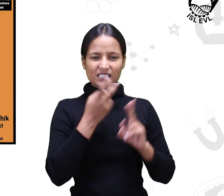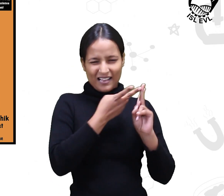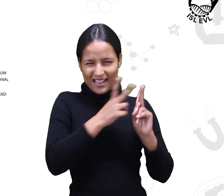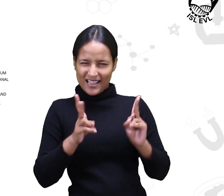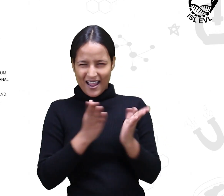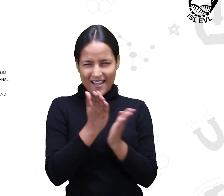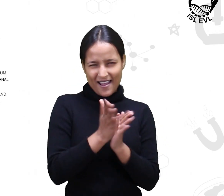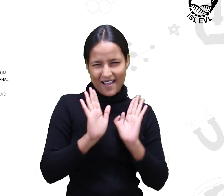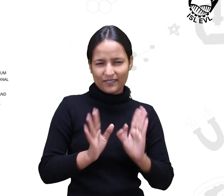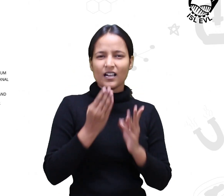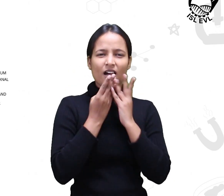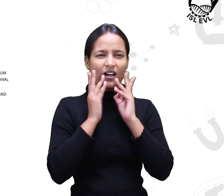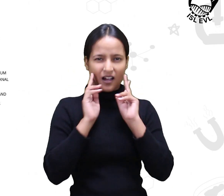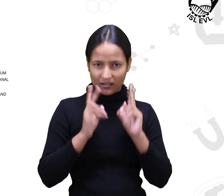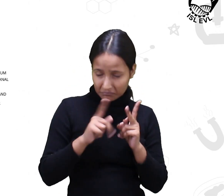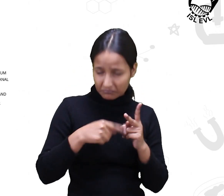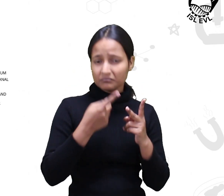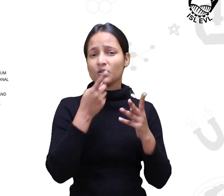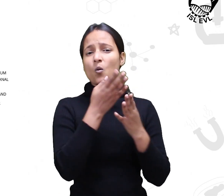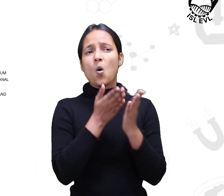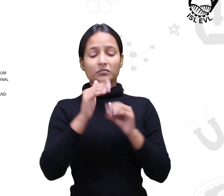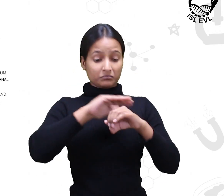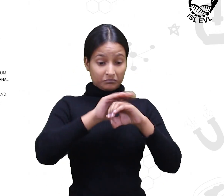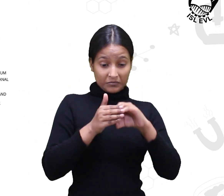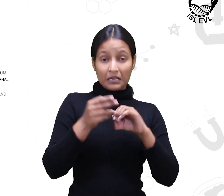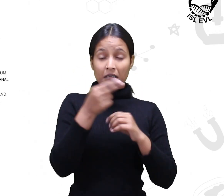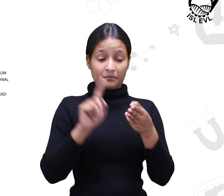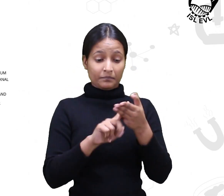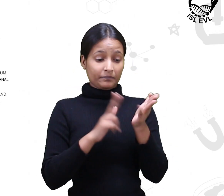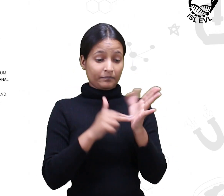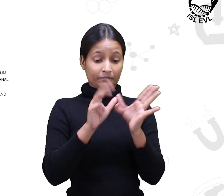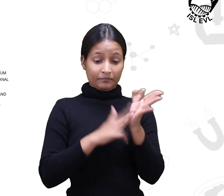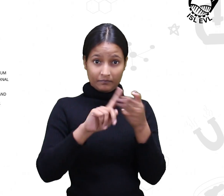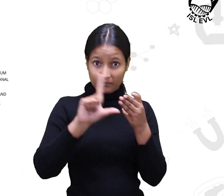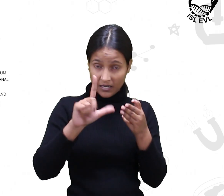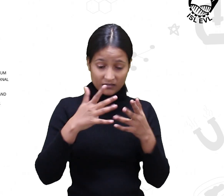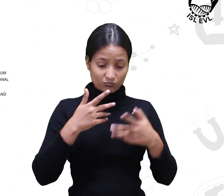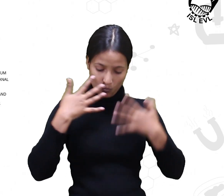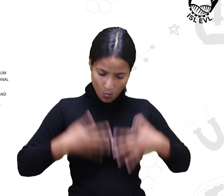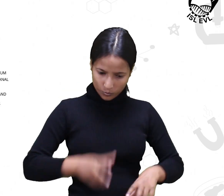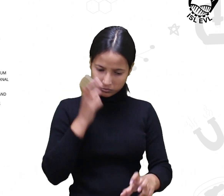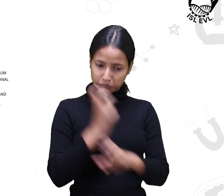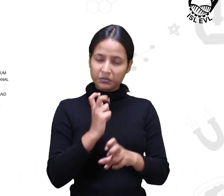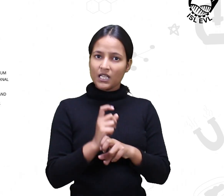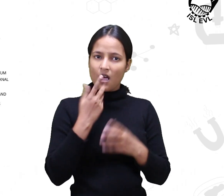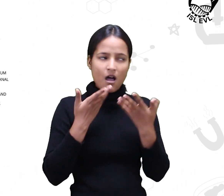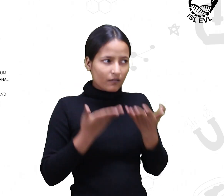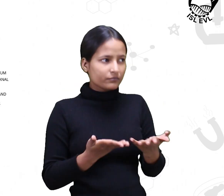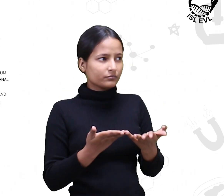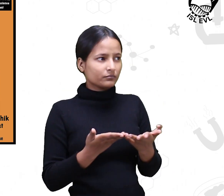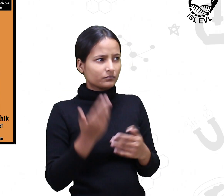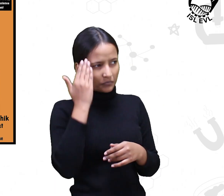of teeth, all have an outer coating made of enamel, the hardest substance in our entire body. Yeah, that's all